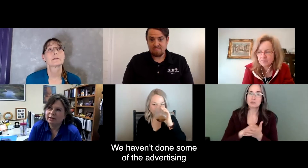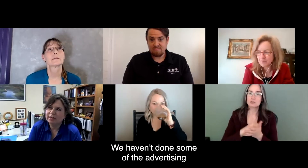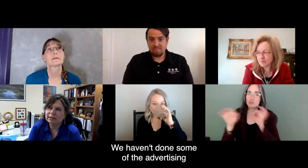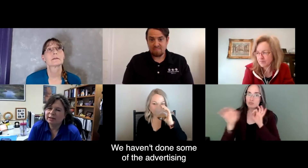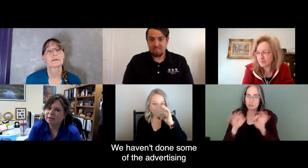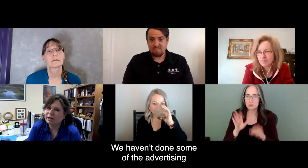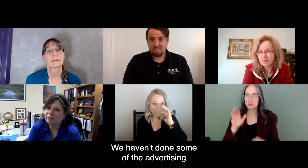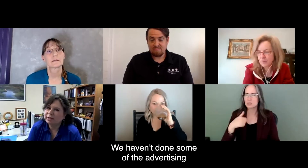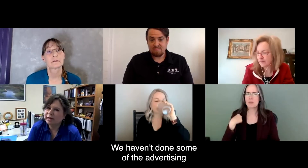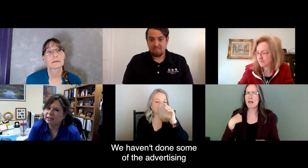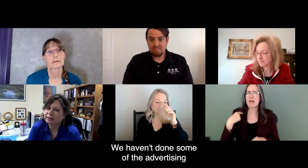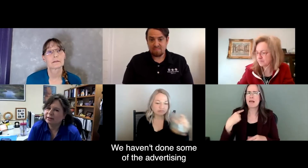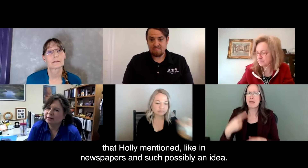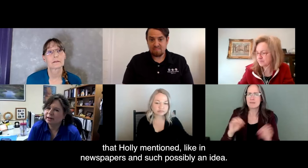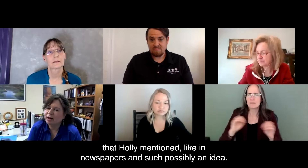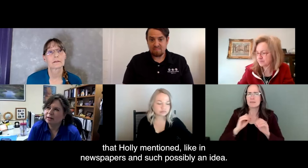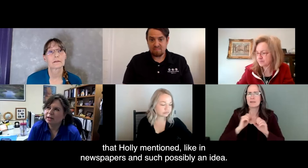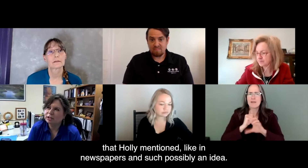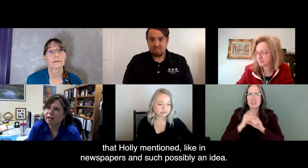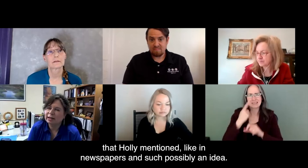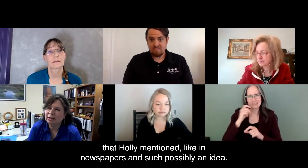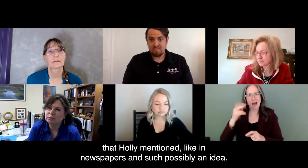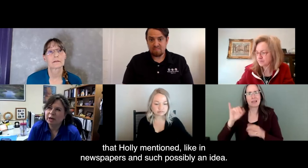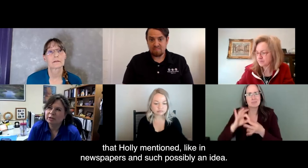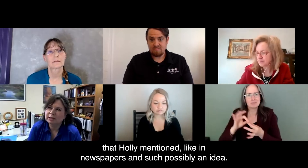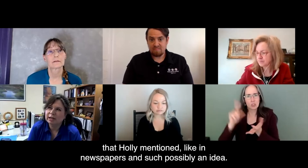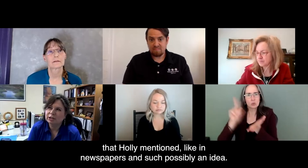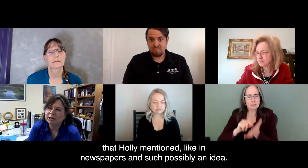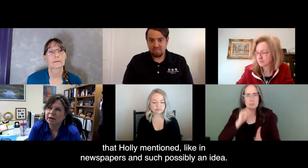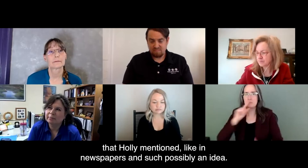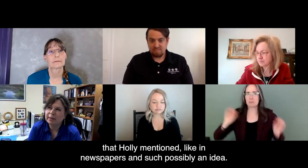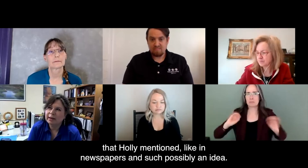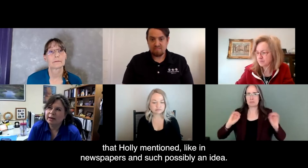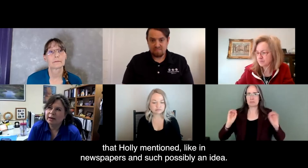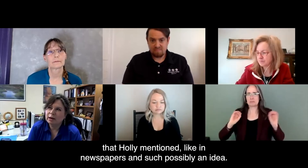haven't done some of the advertising that Holly mentioned, like in newspapers and such.